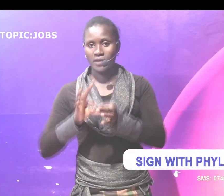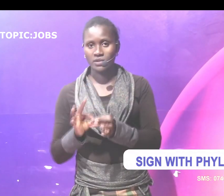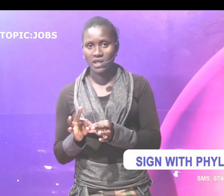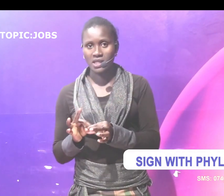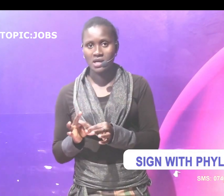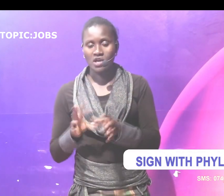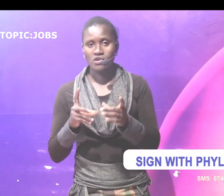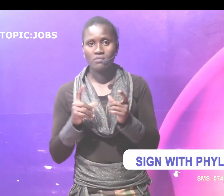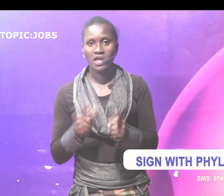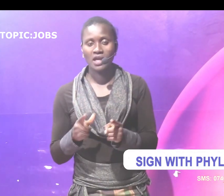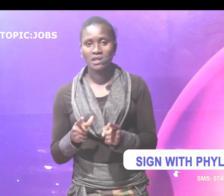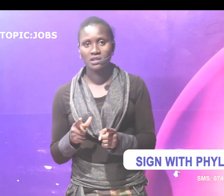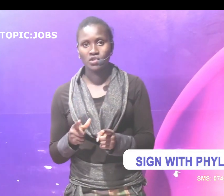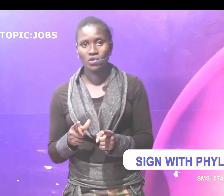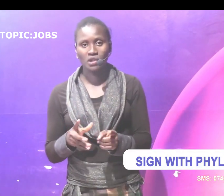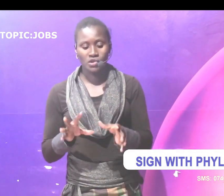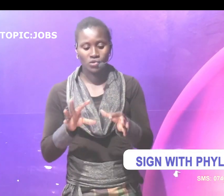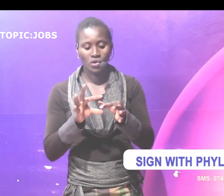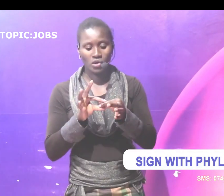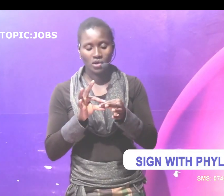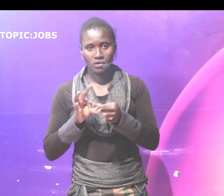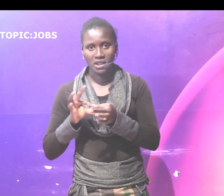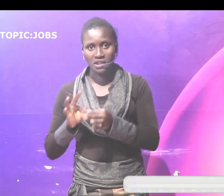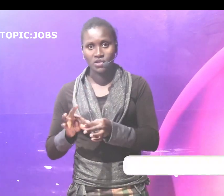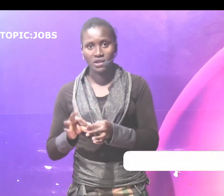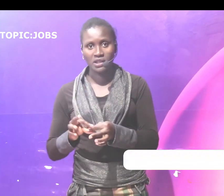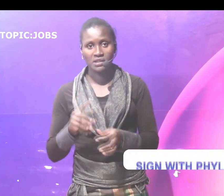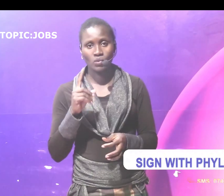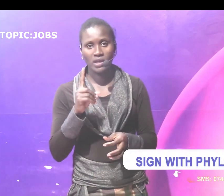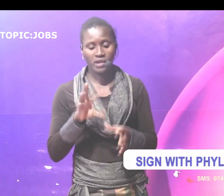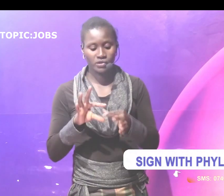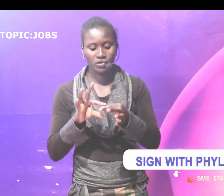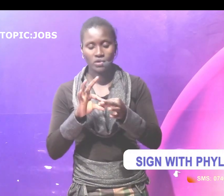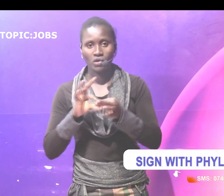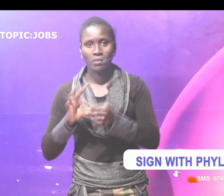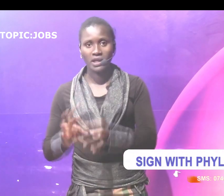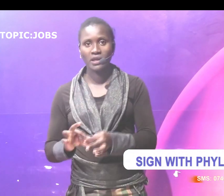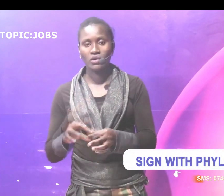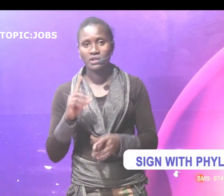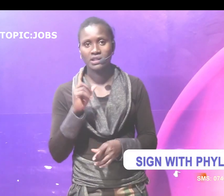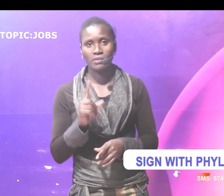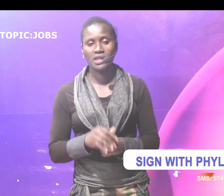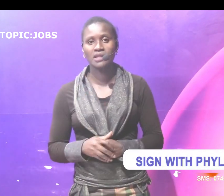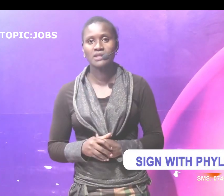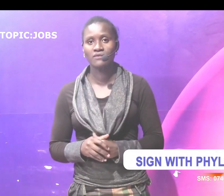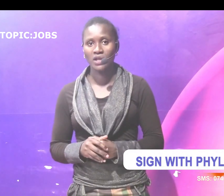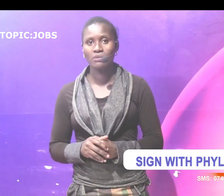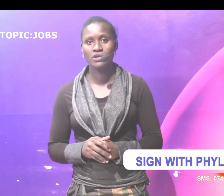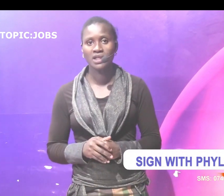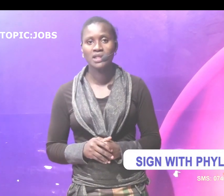together, you're making a decision. So your decision is one thing. So you're cooperating on something that is very important,